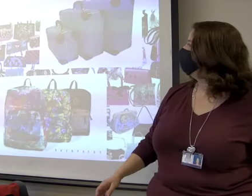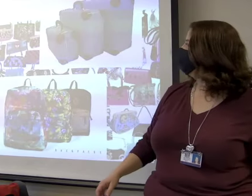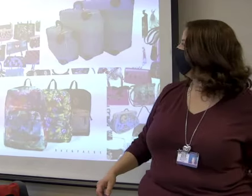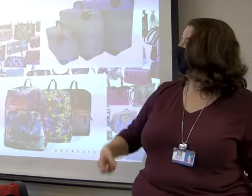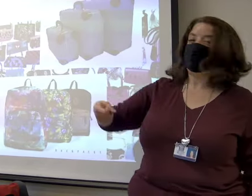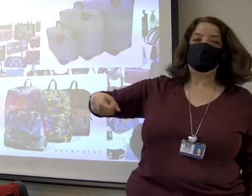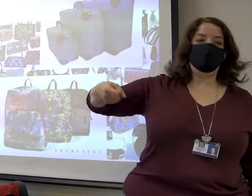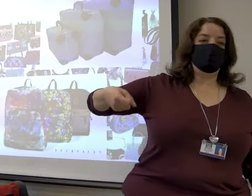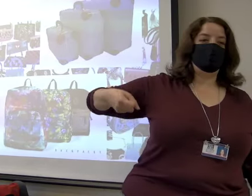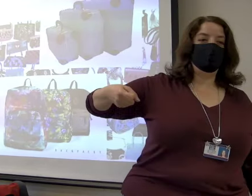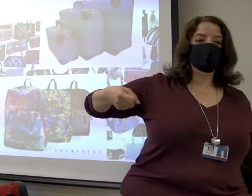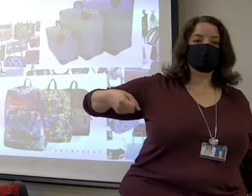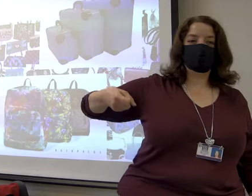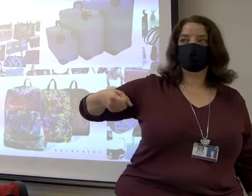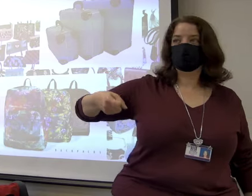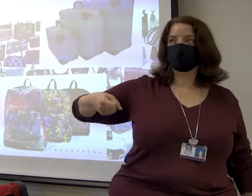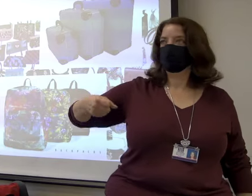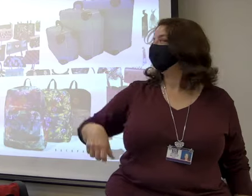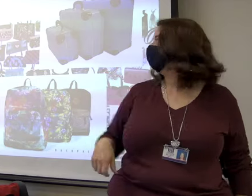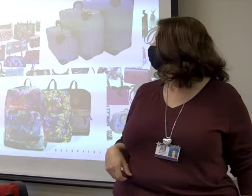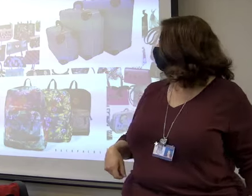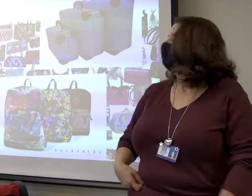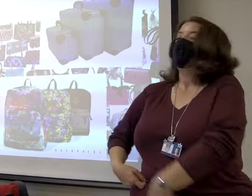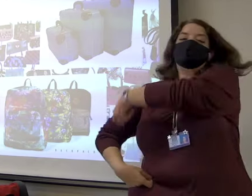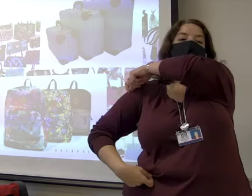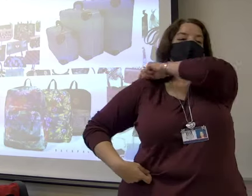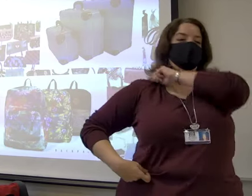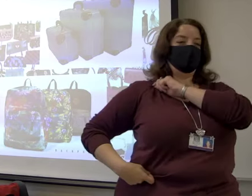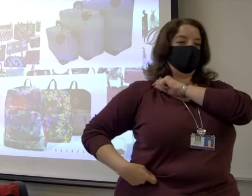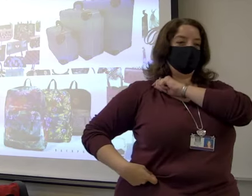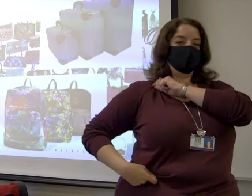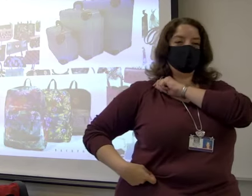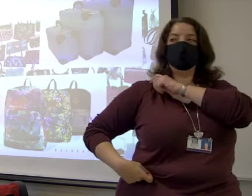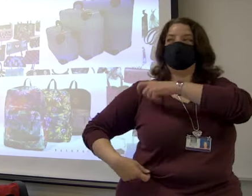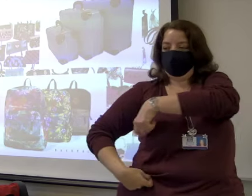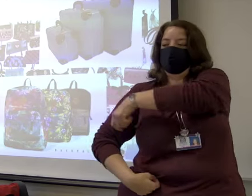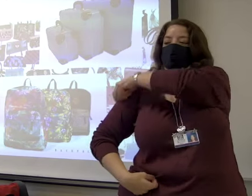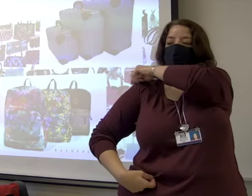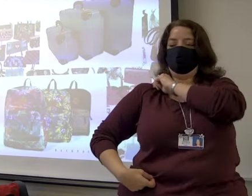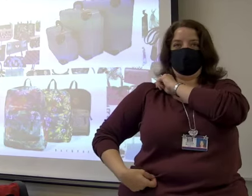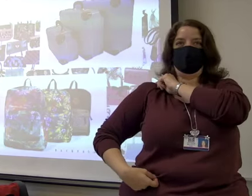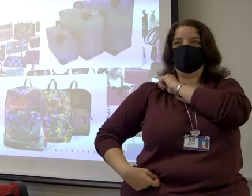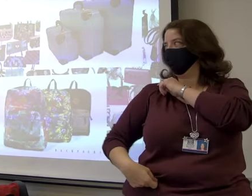All right, and then purse. Or suitcase. Or sometimes you'll see purse, like, because it goes over your shoulder.